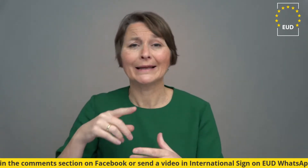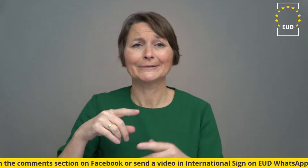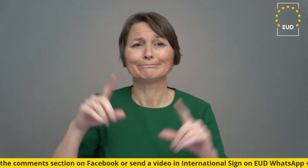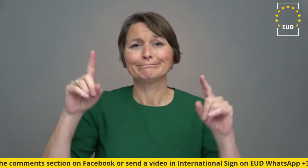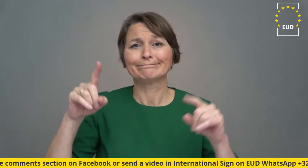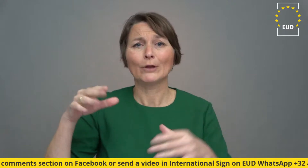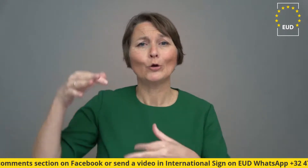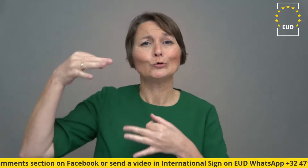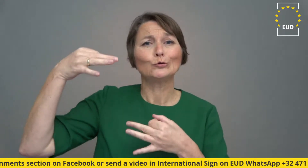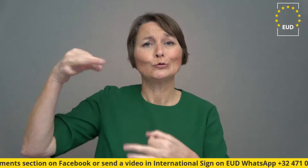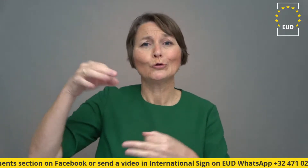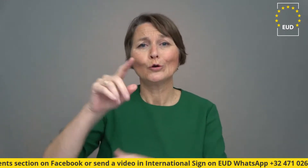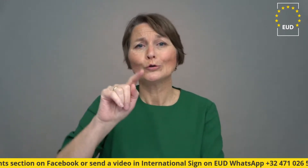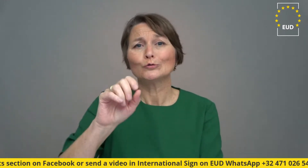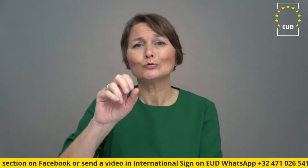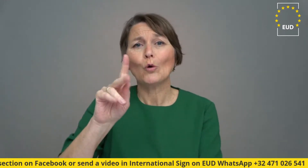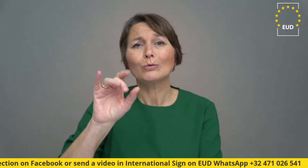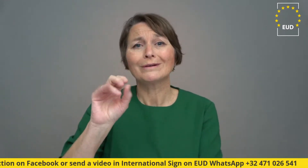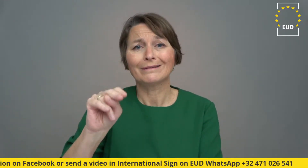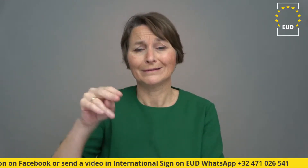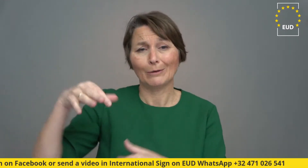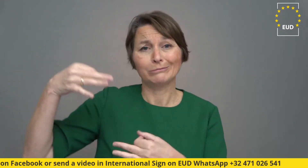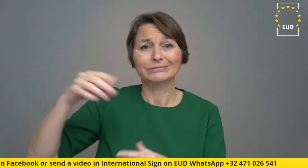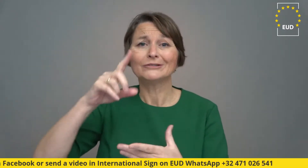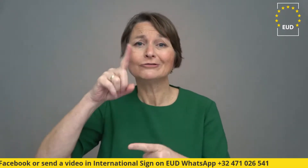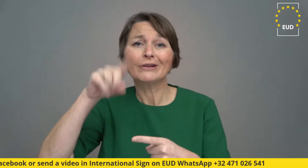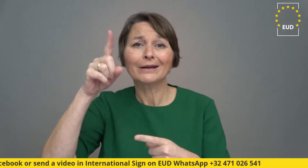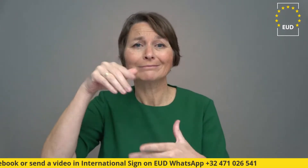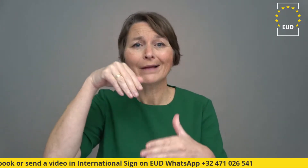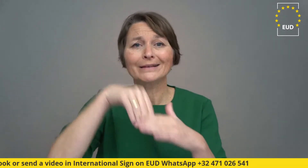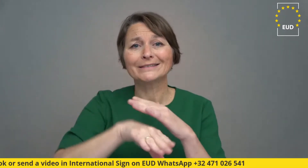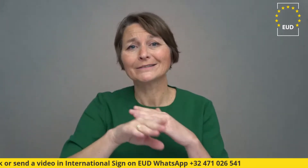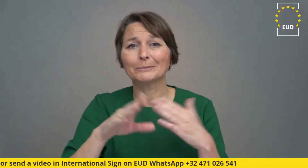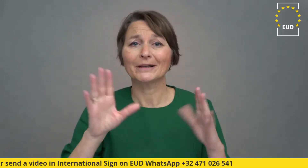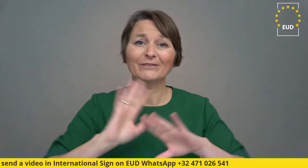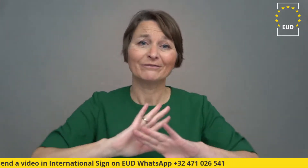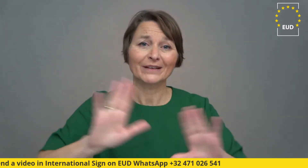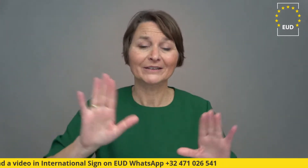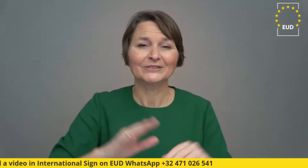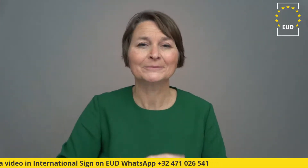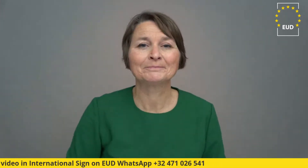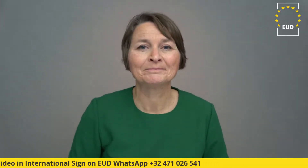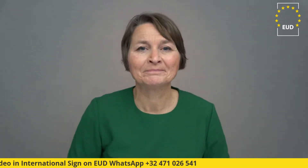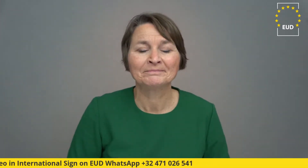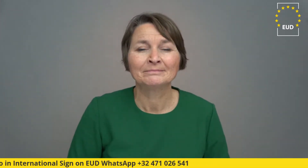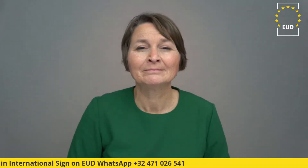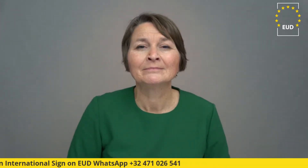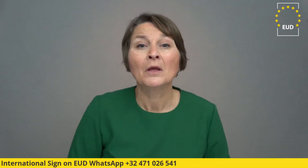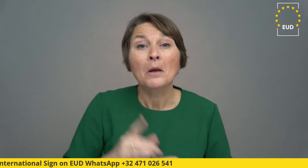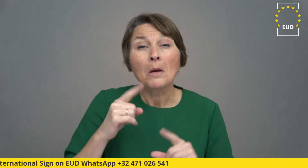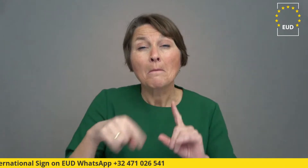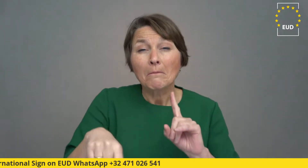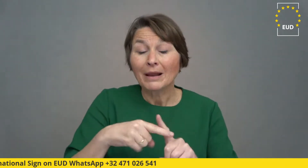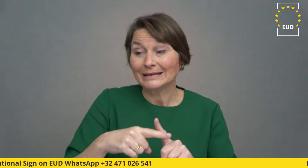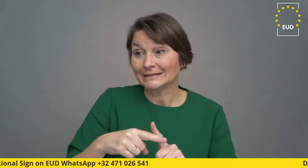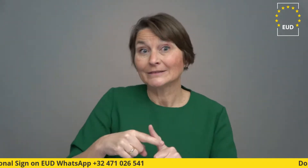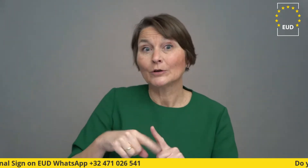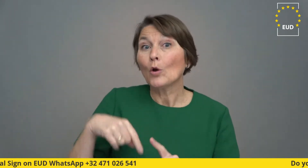However, it was more like tokenism. They just were providing a sign language interpreter, but it wasn't really